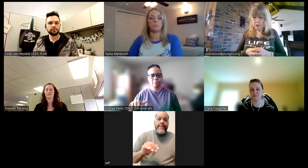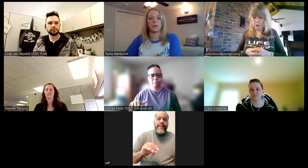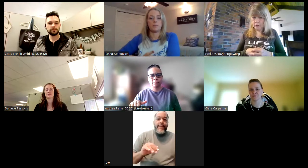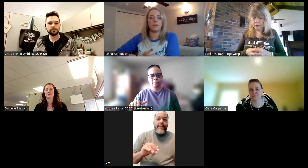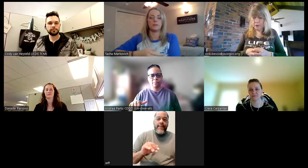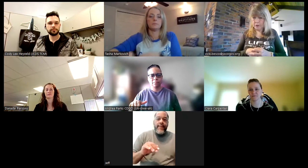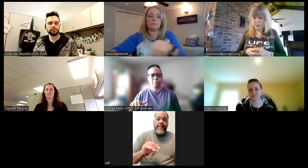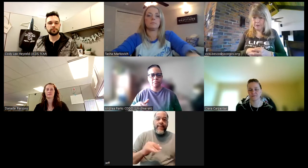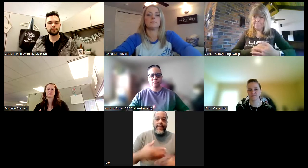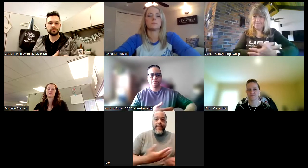baby,